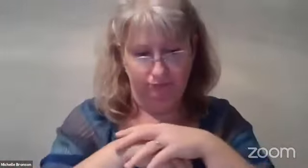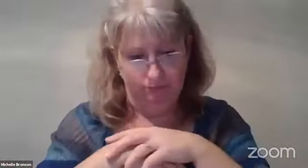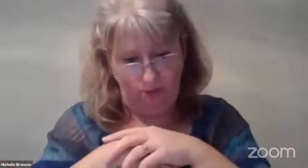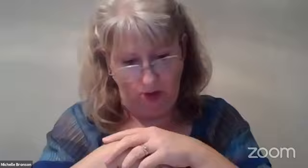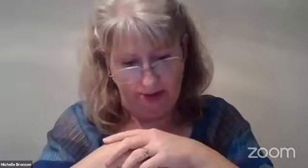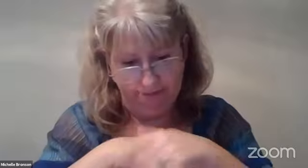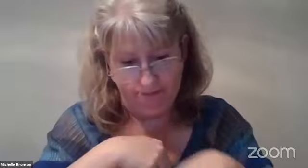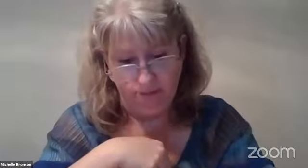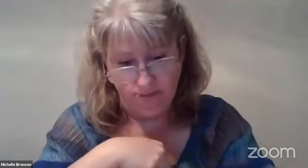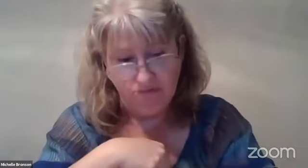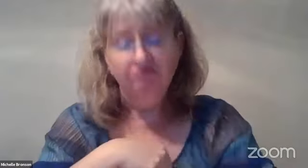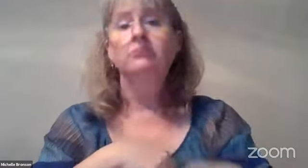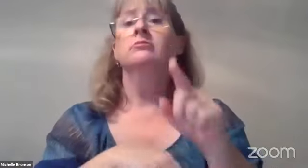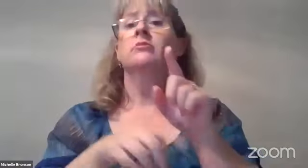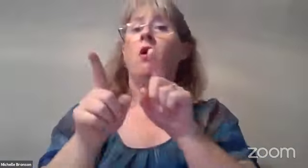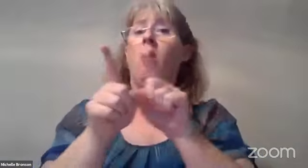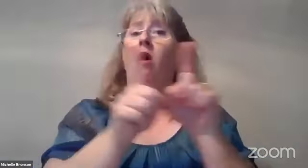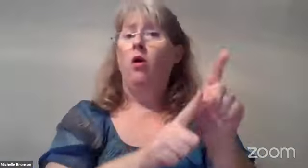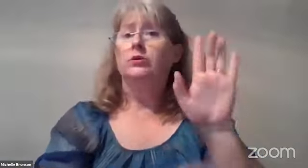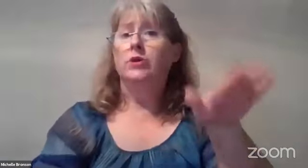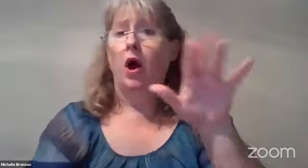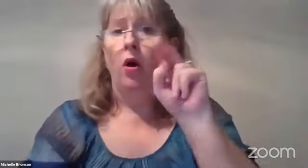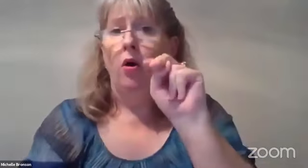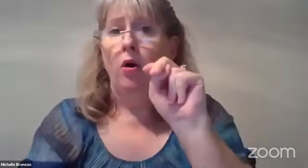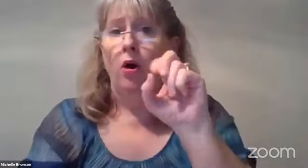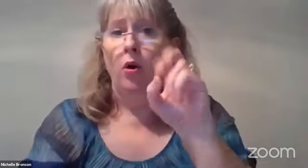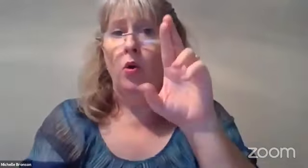lot of the laptops and other devices that we had are old and or broken.